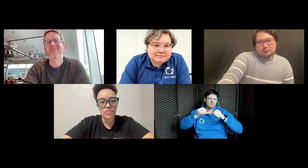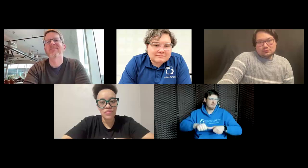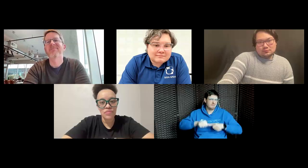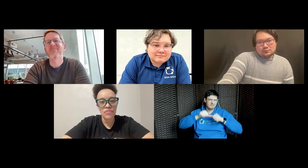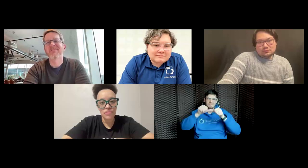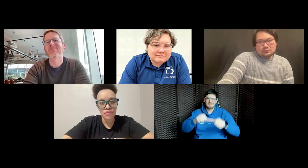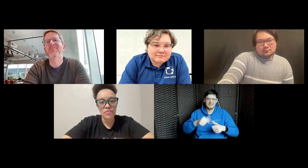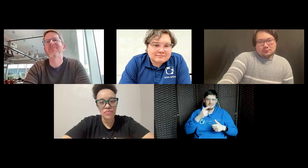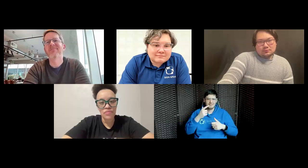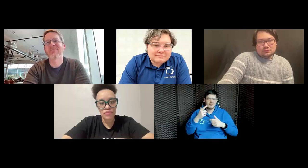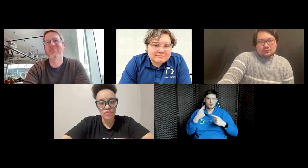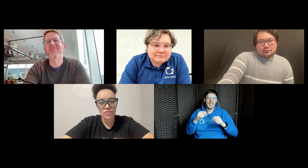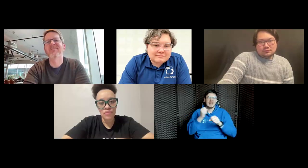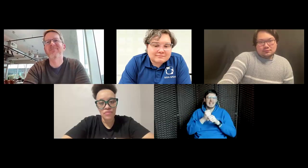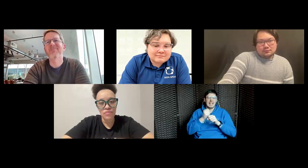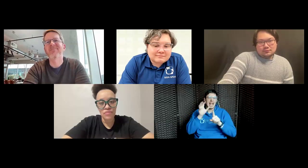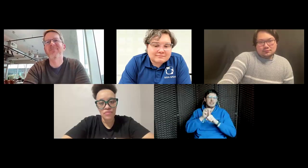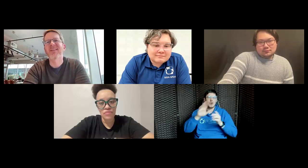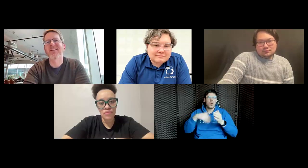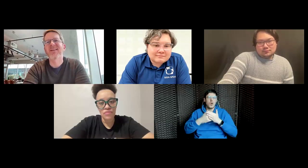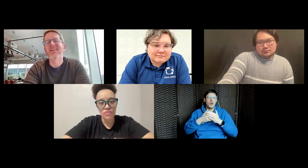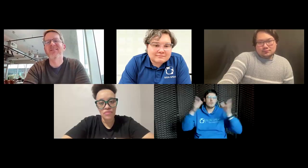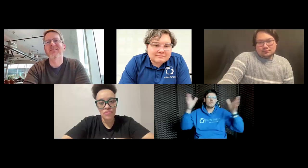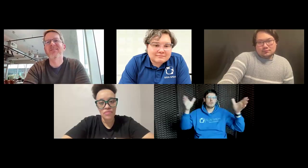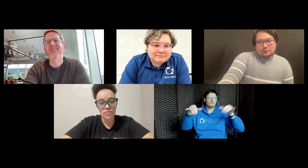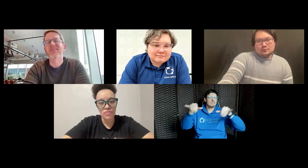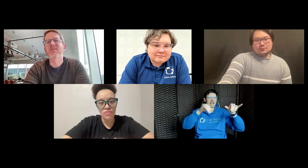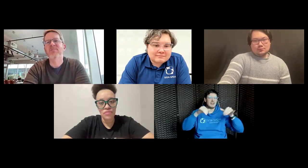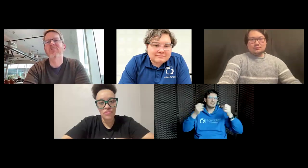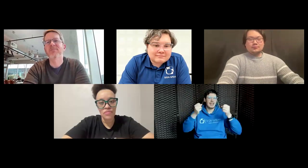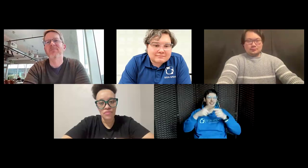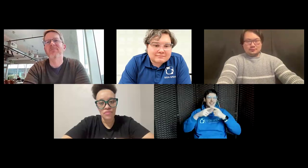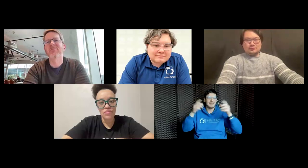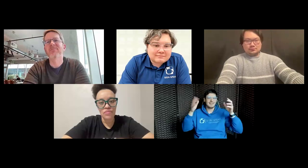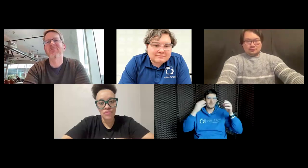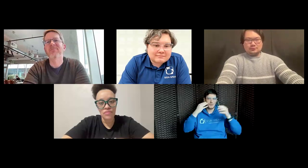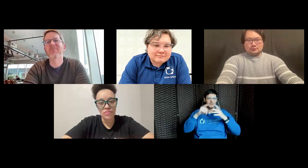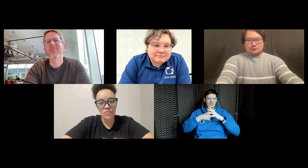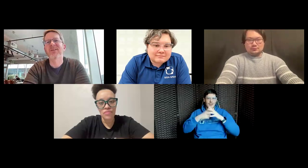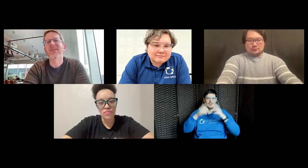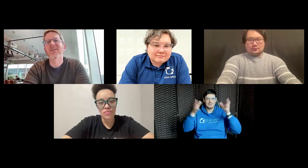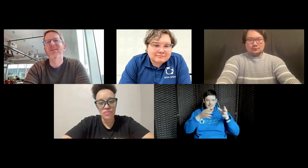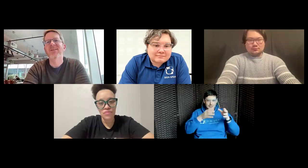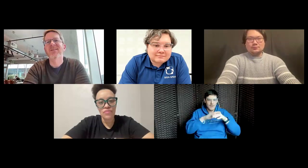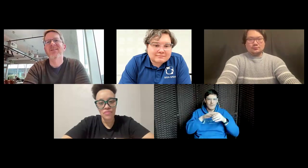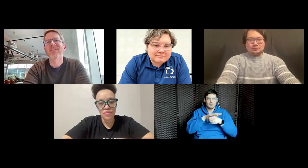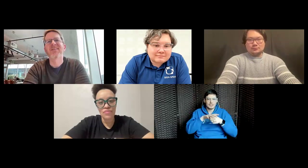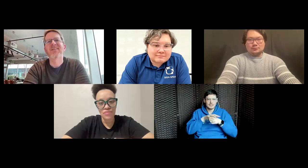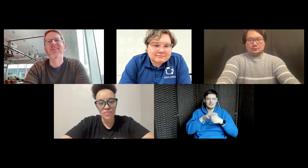It's an ongoing process. It will continue on, trying to catch, all of those patterns and standards. You